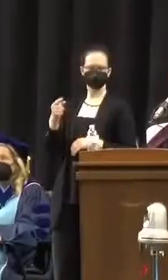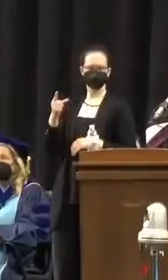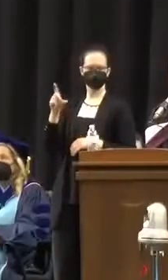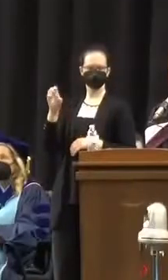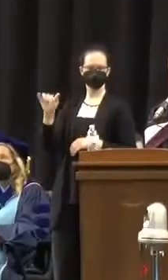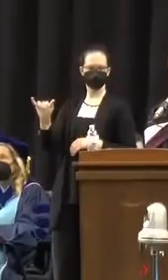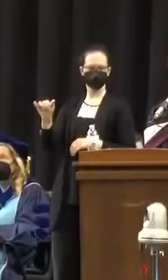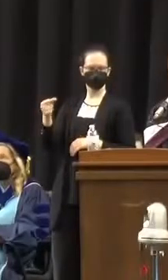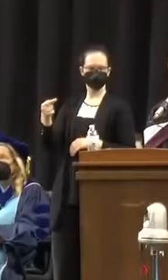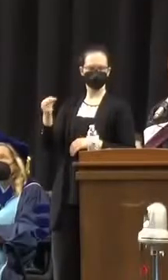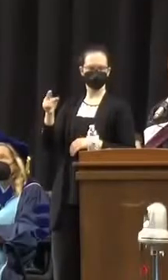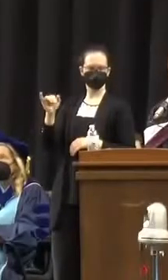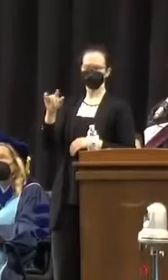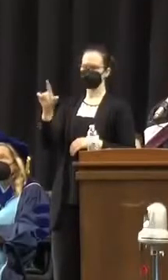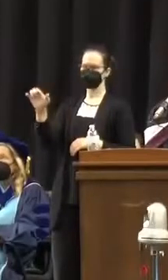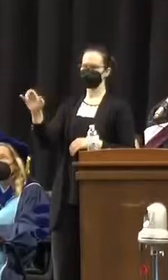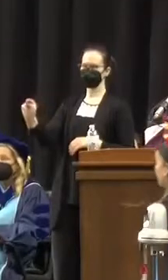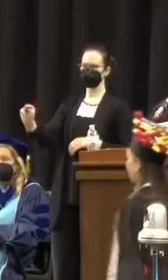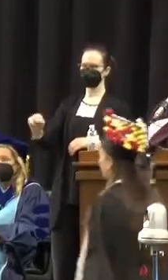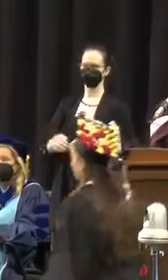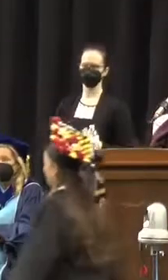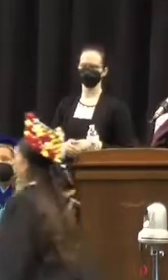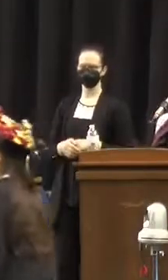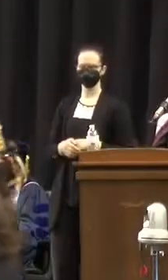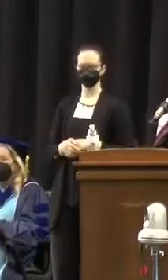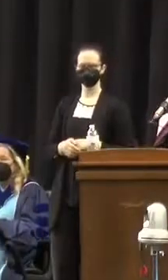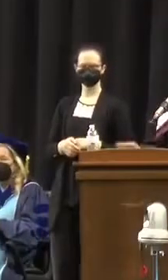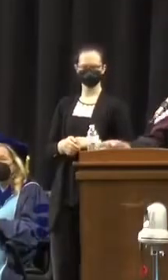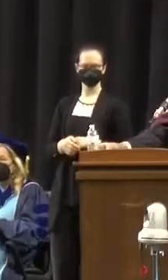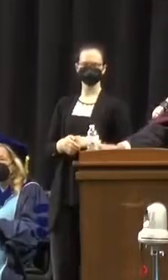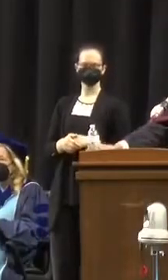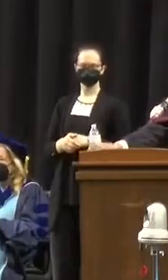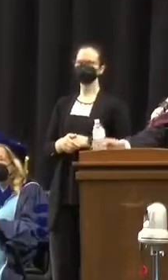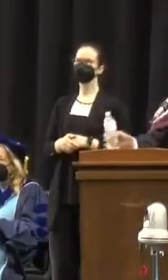Ashley Abigail Guillen.